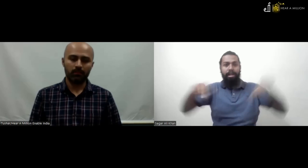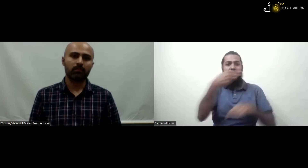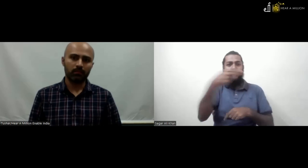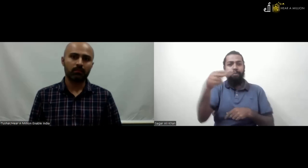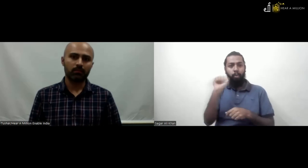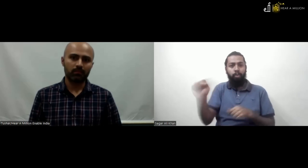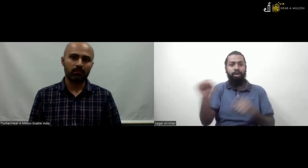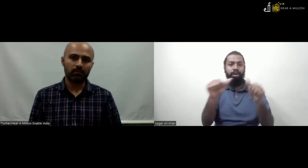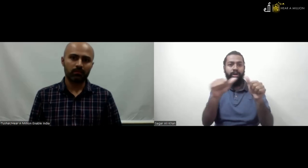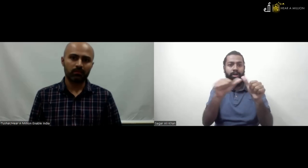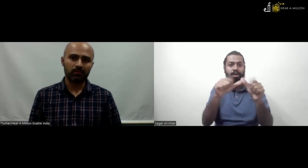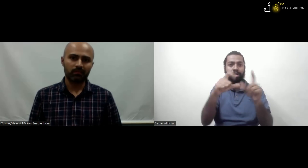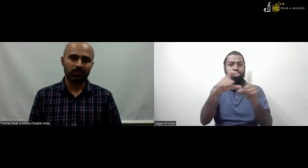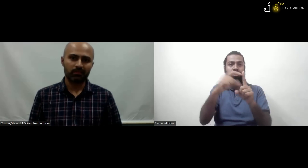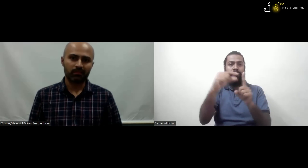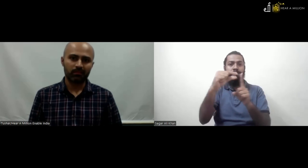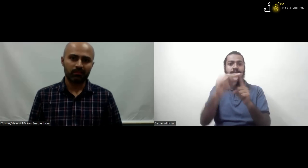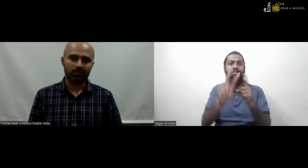disability?